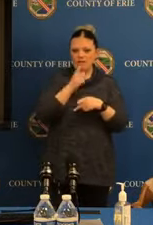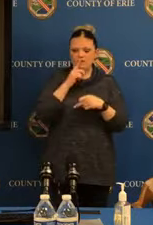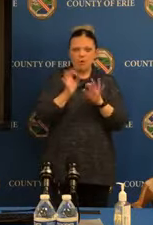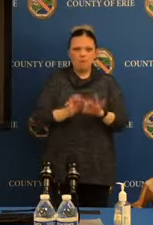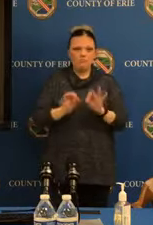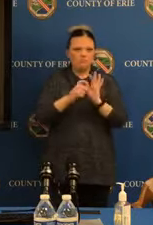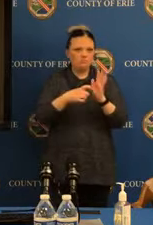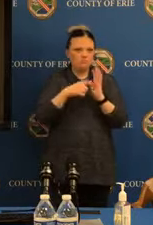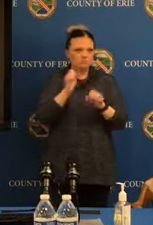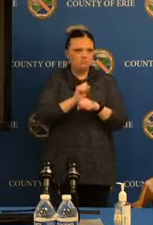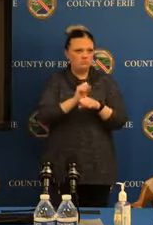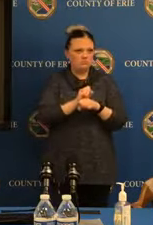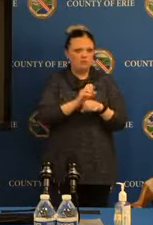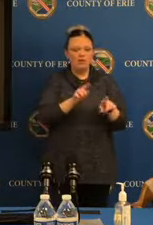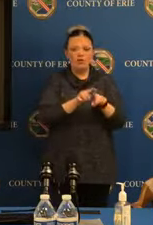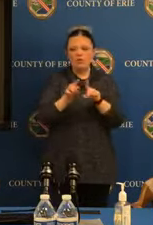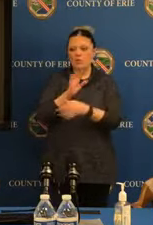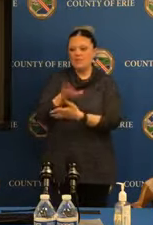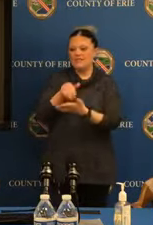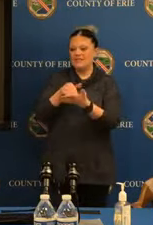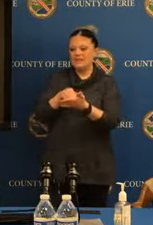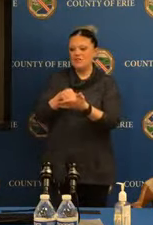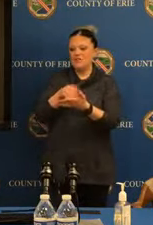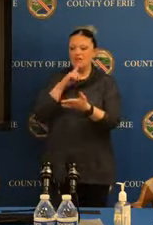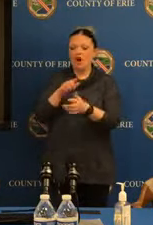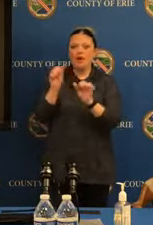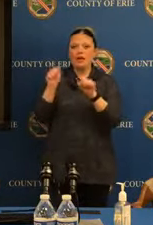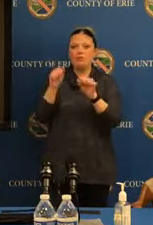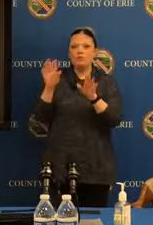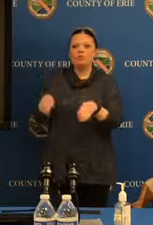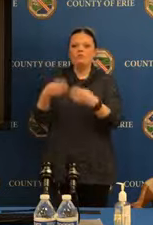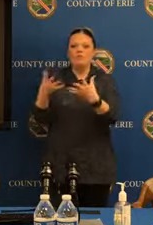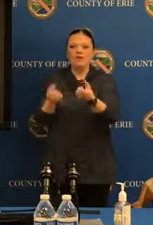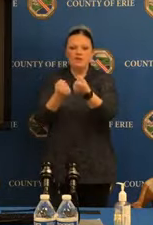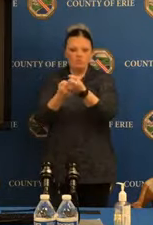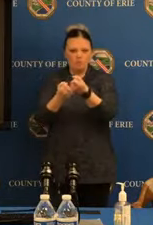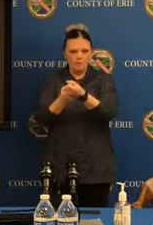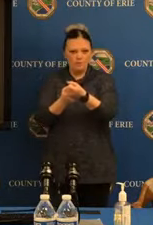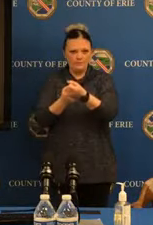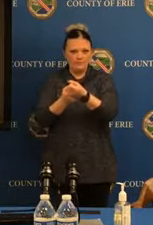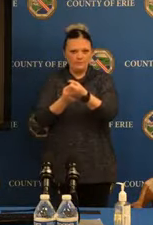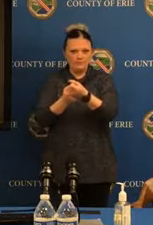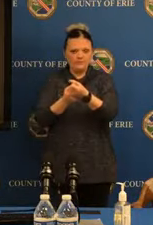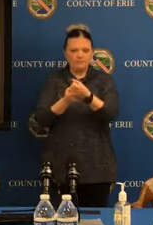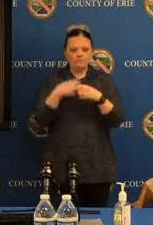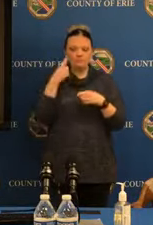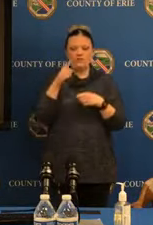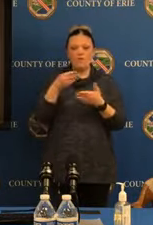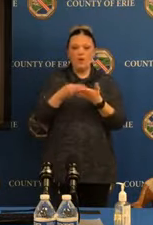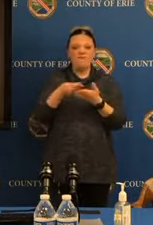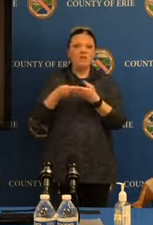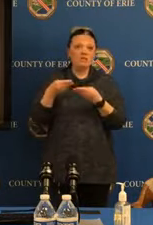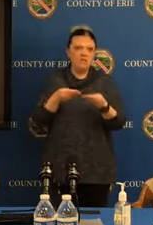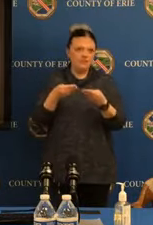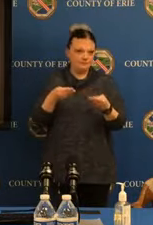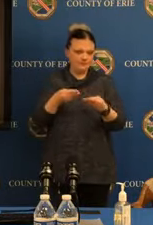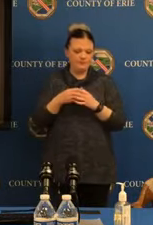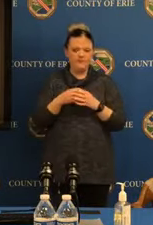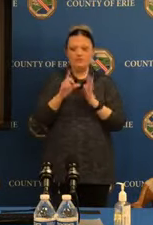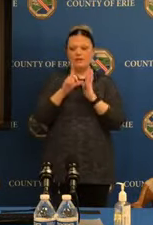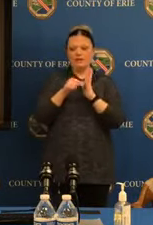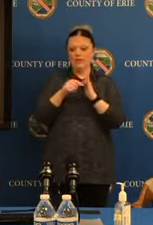workers, as well as those centers that are able to provide support. As for the funding question, later